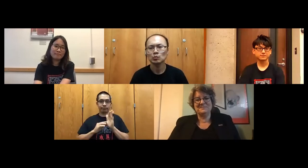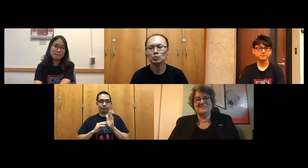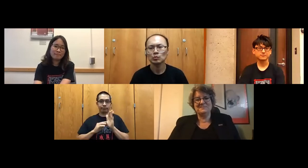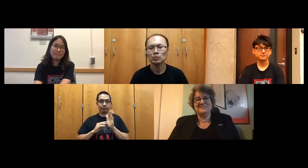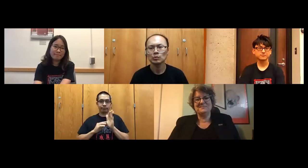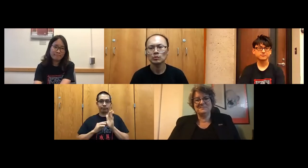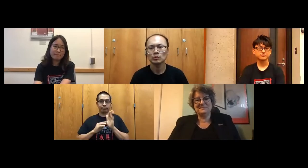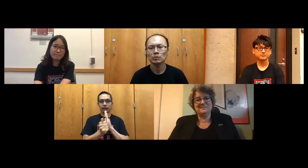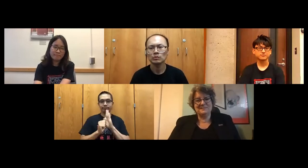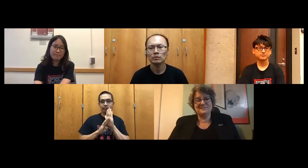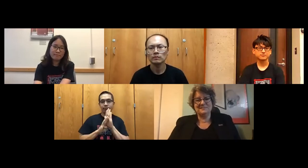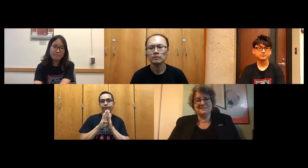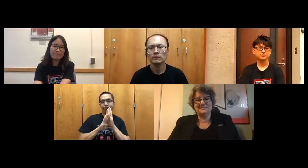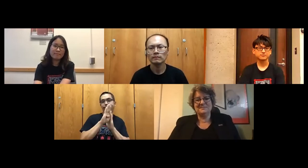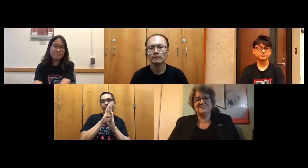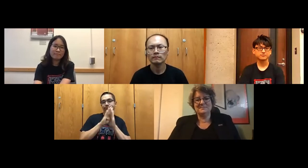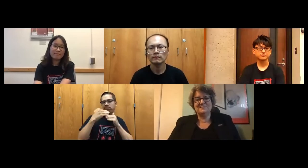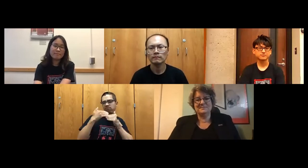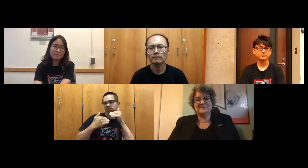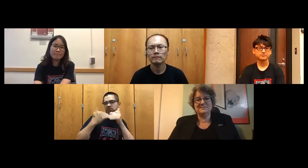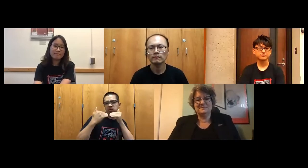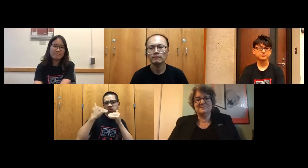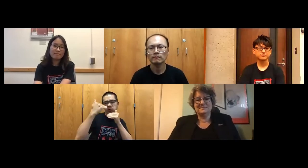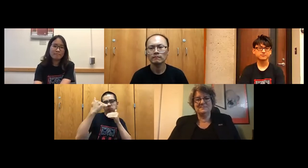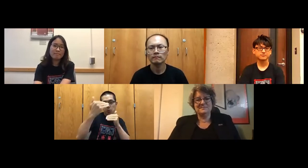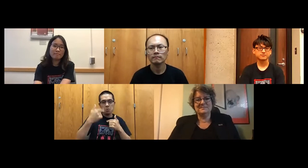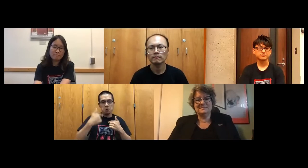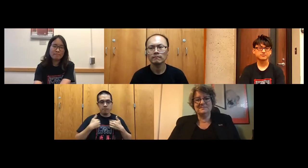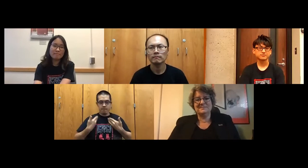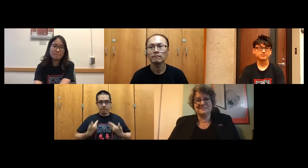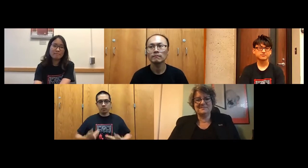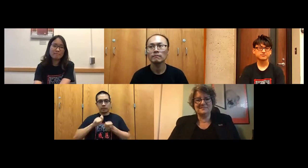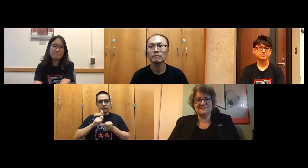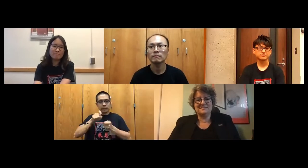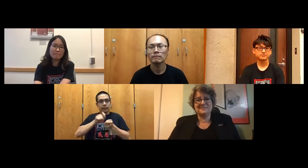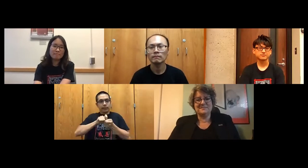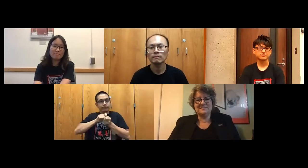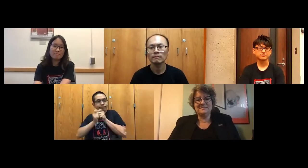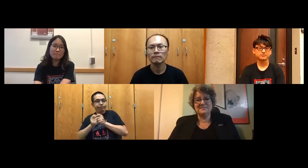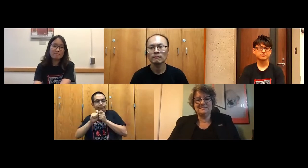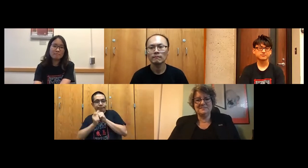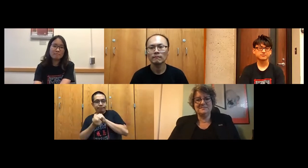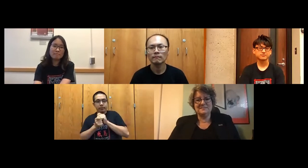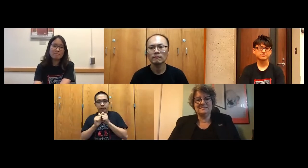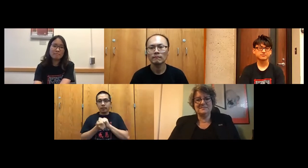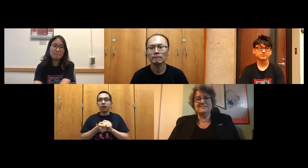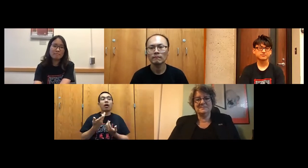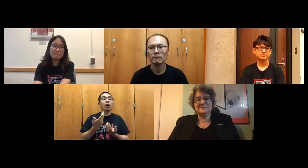the 4 of us would go, and that's where I really started to develop my Chinese Sign Language skills.